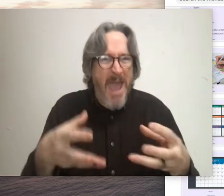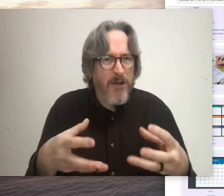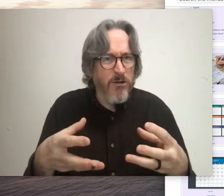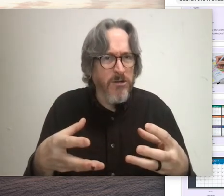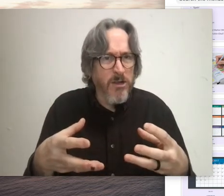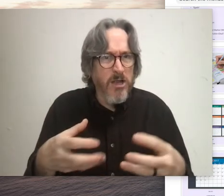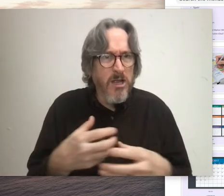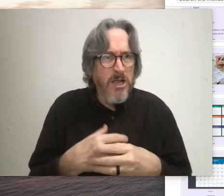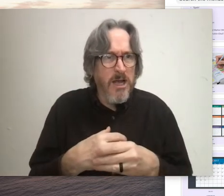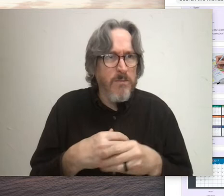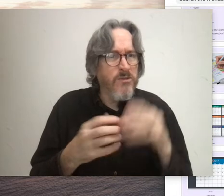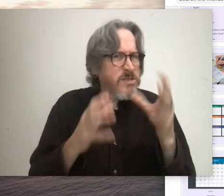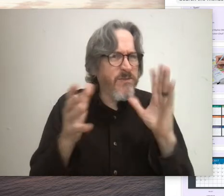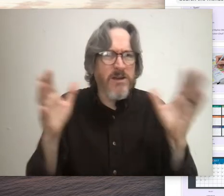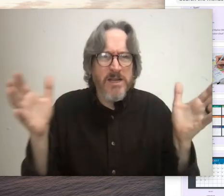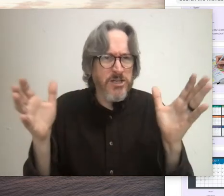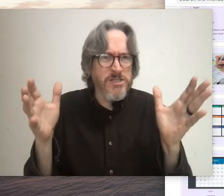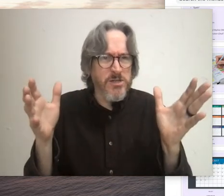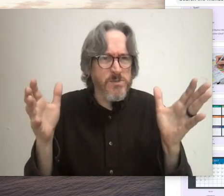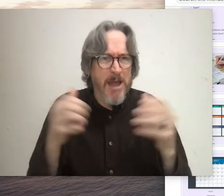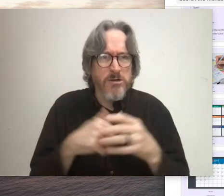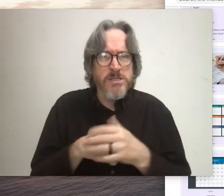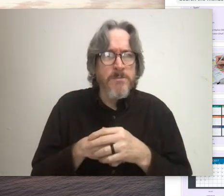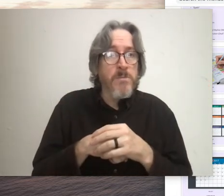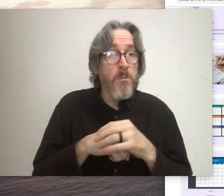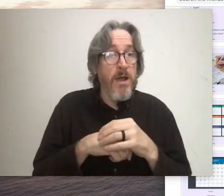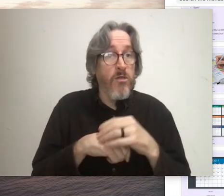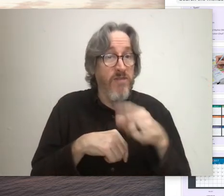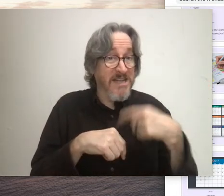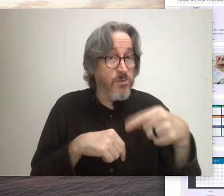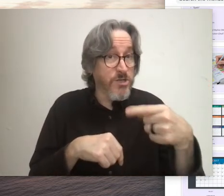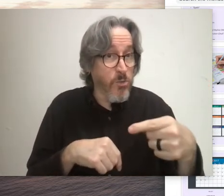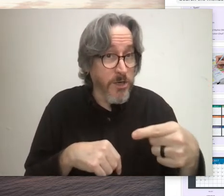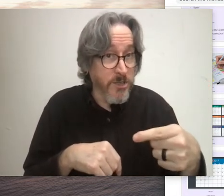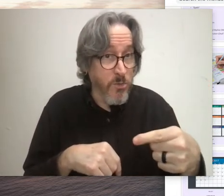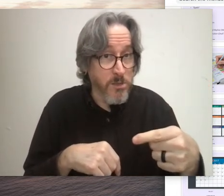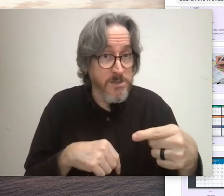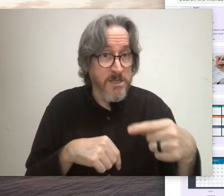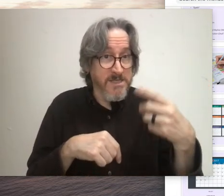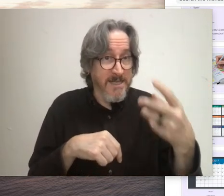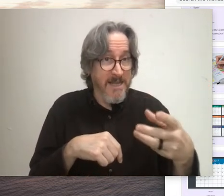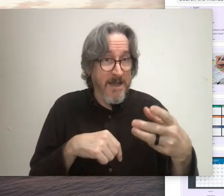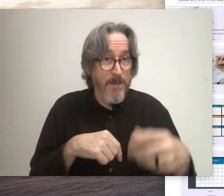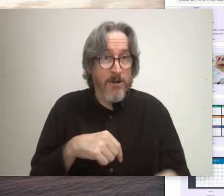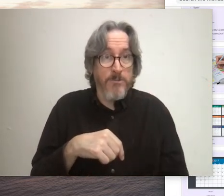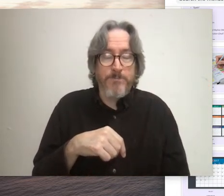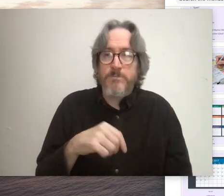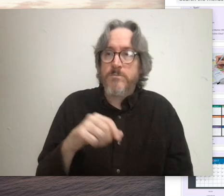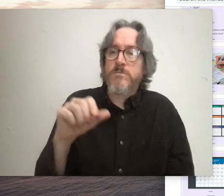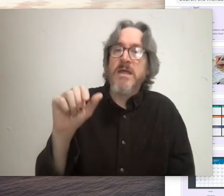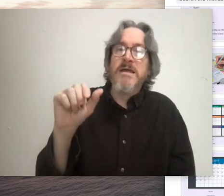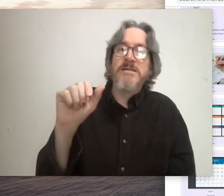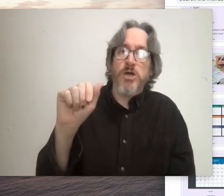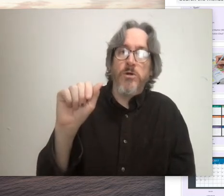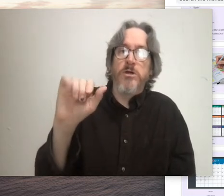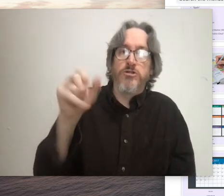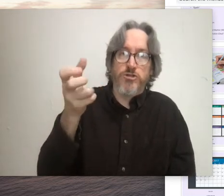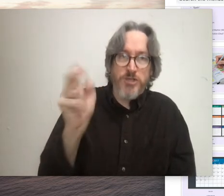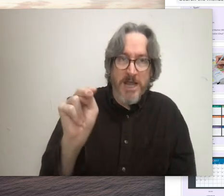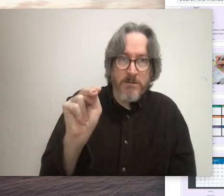There's a pattern. There's some variations in those patterns, but that's what you're working towards, is to get that pattern.